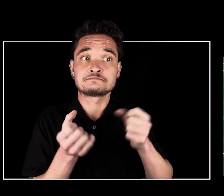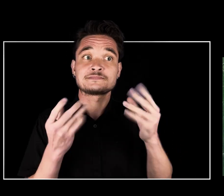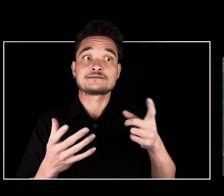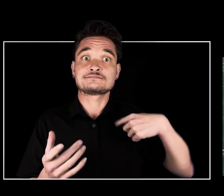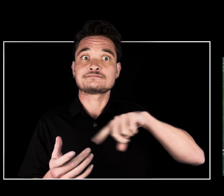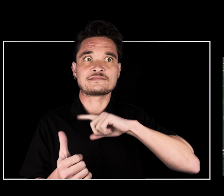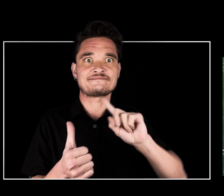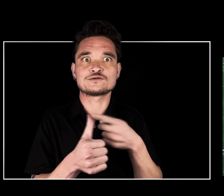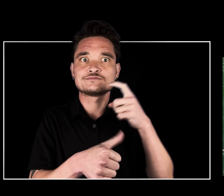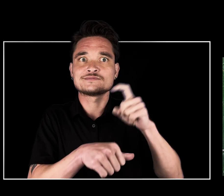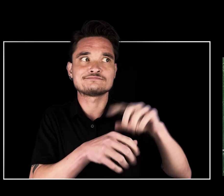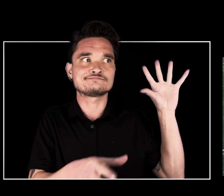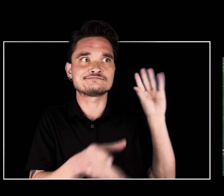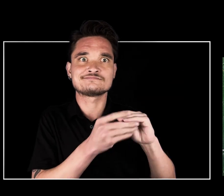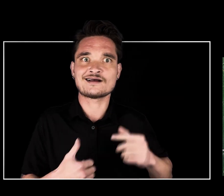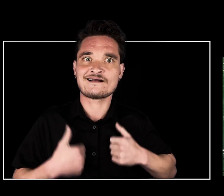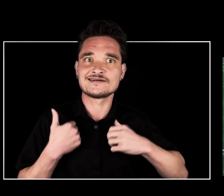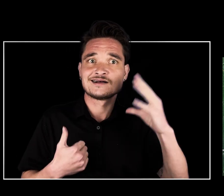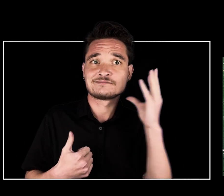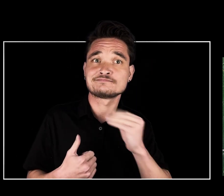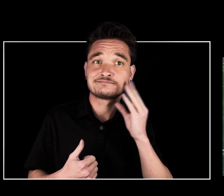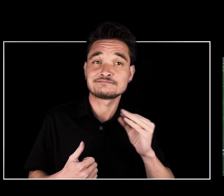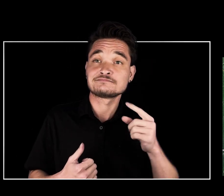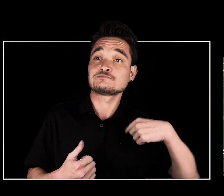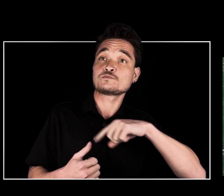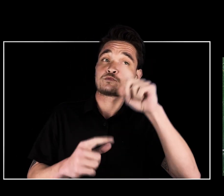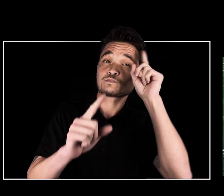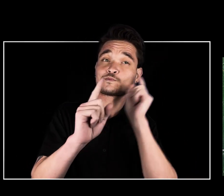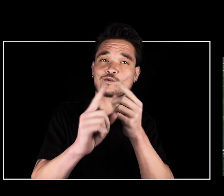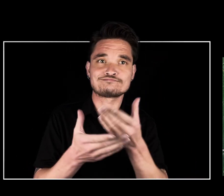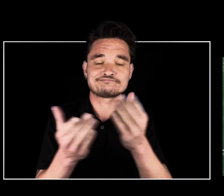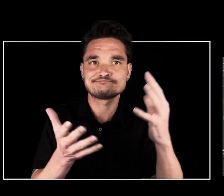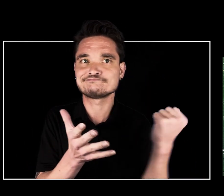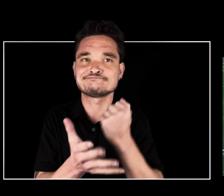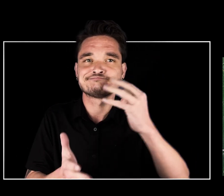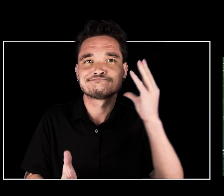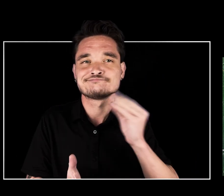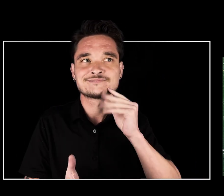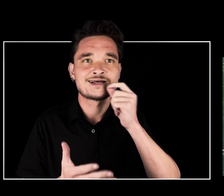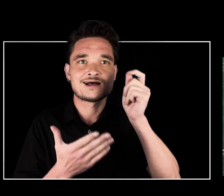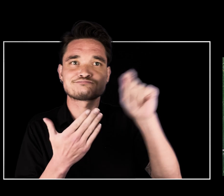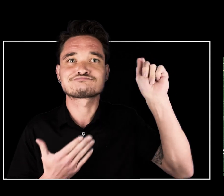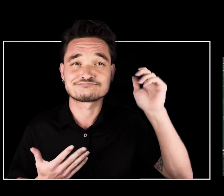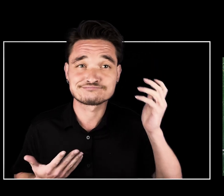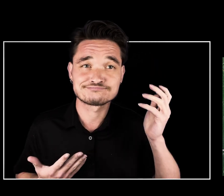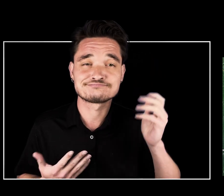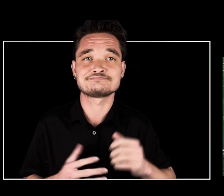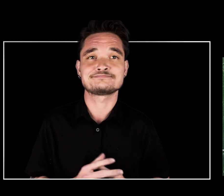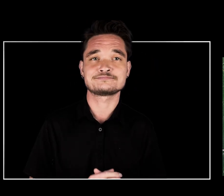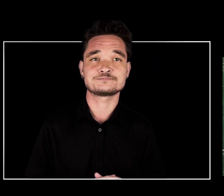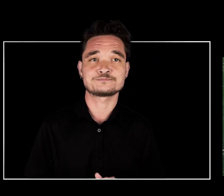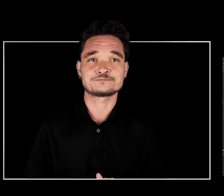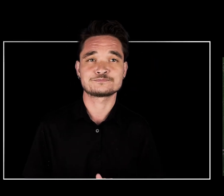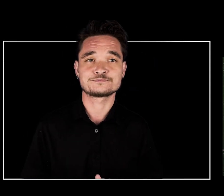For most of us, this will be a once-in-a-lifetime experience, and we want everyone to experience it